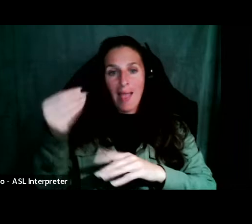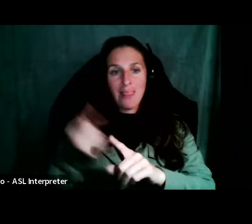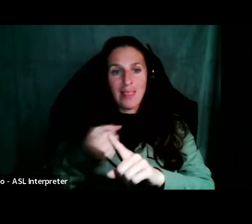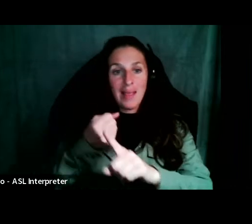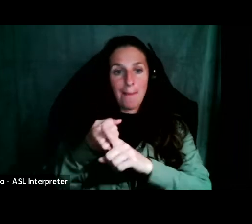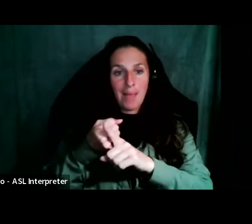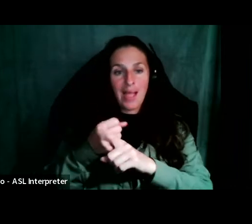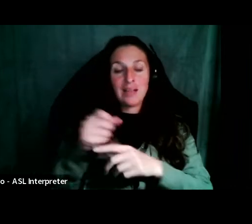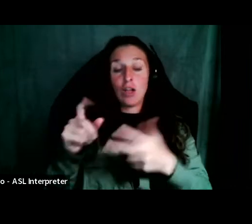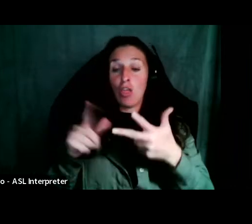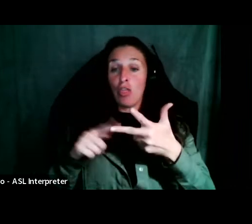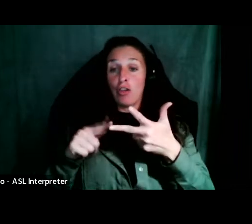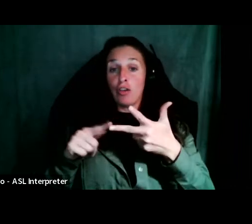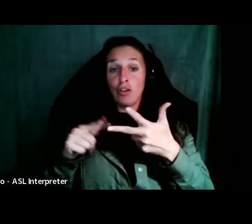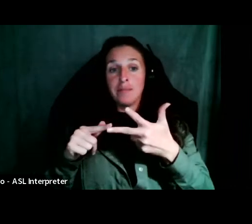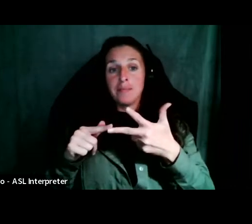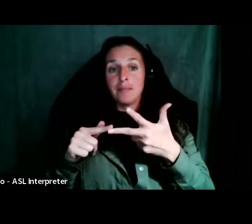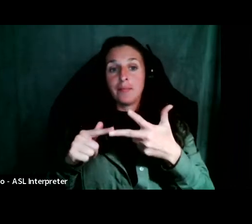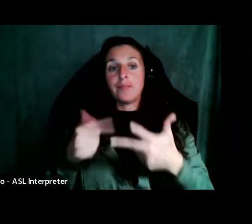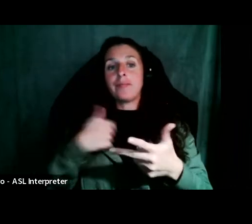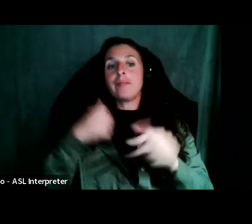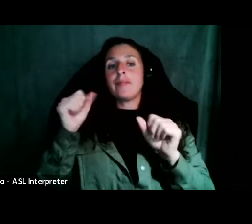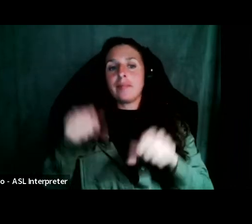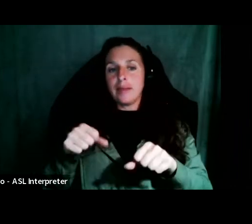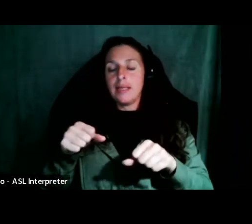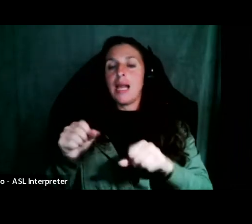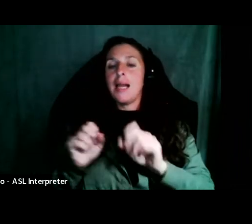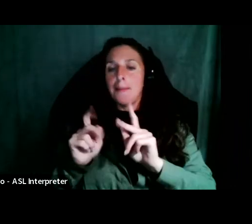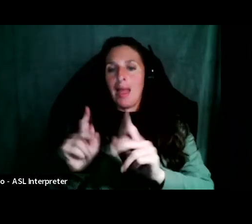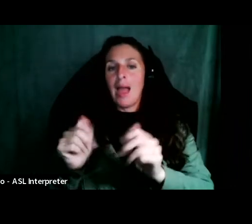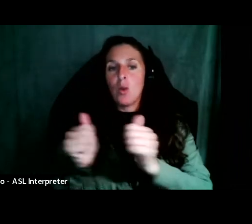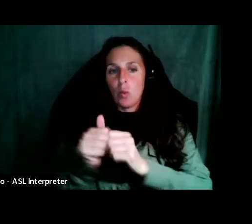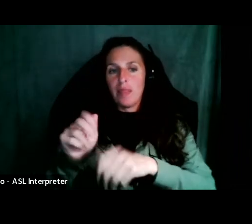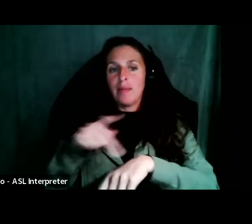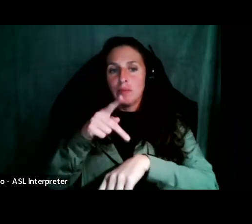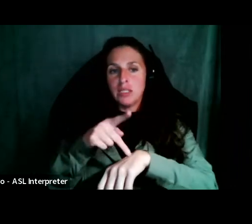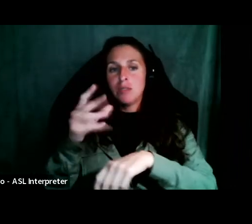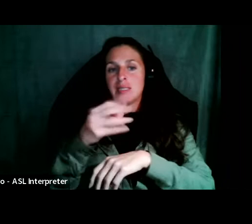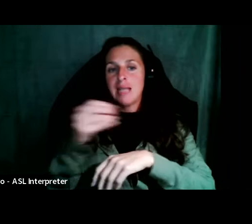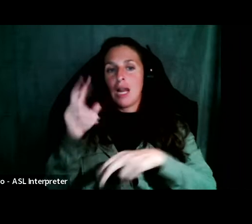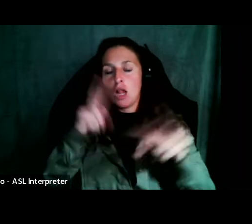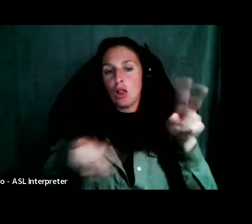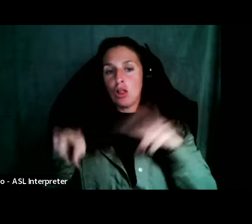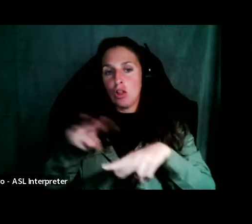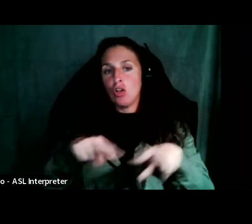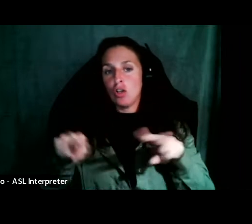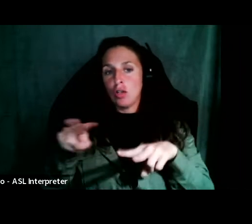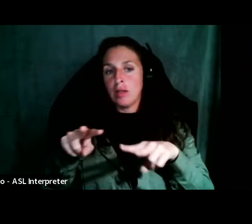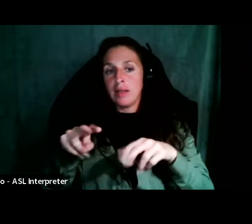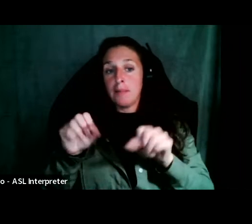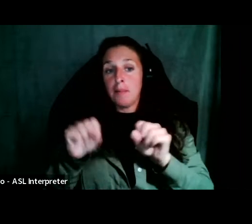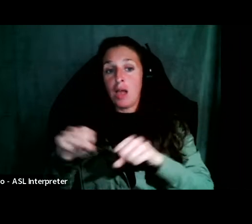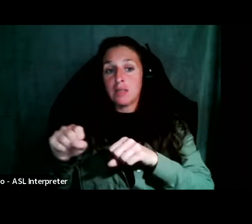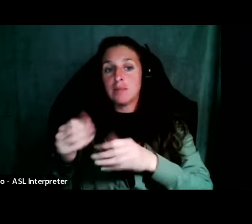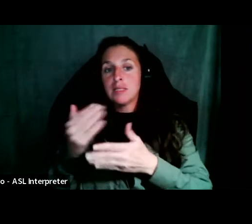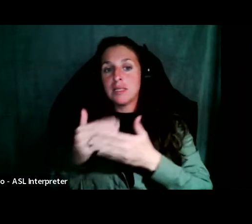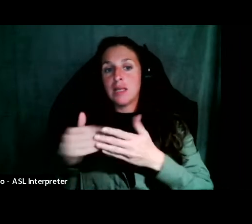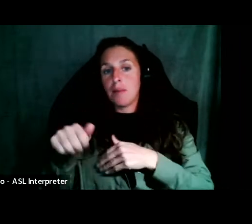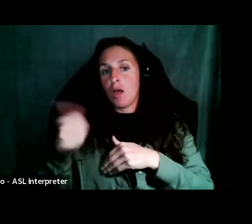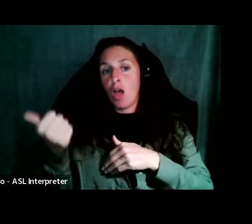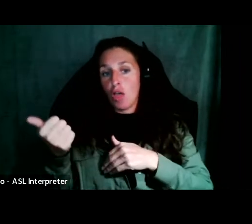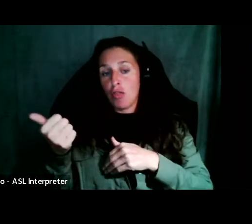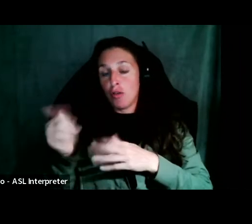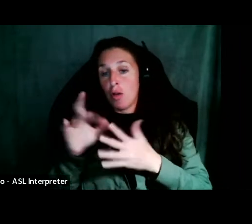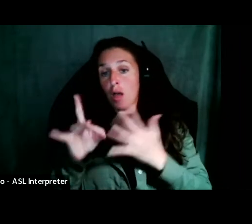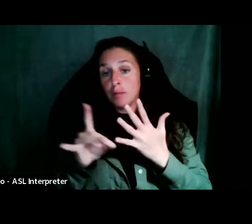And then thirdly, I can come back with principles and look at possibly some other